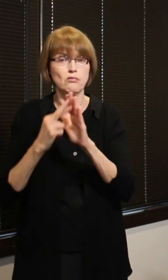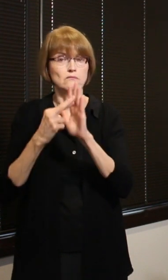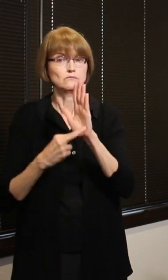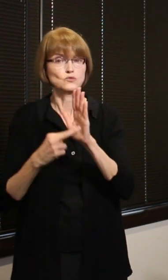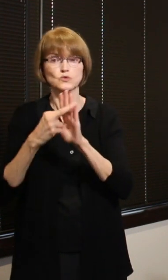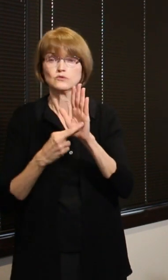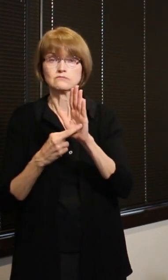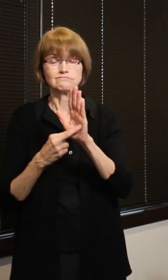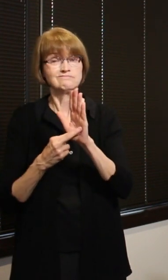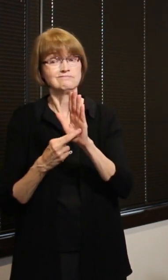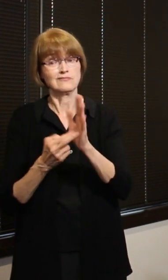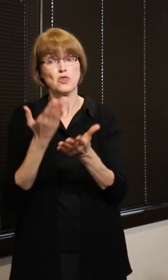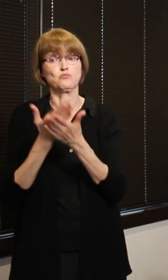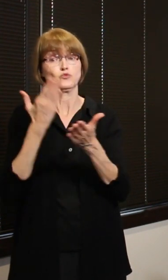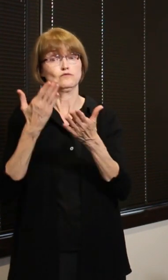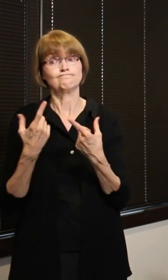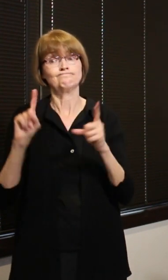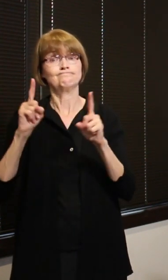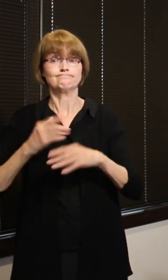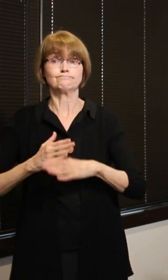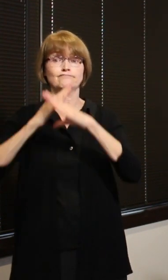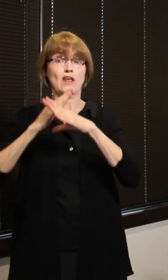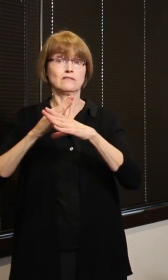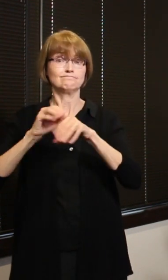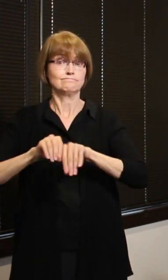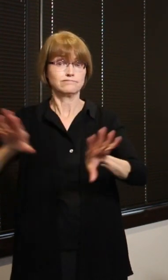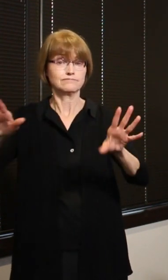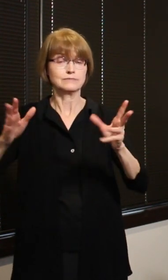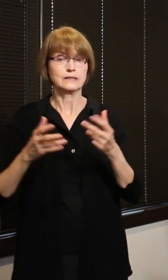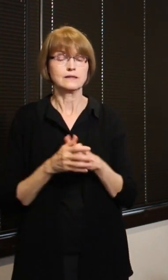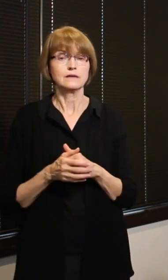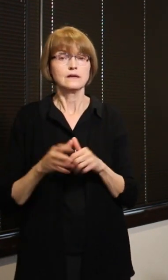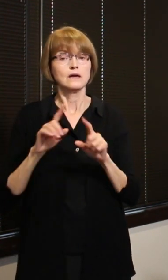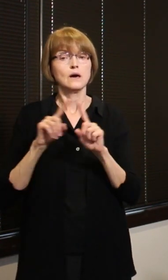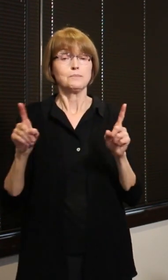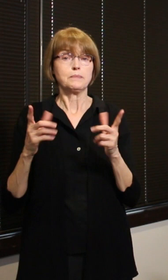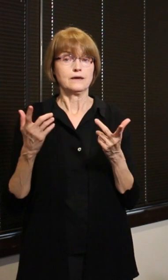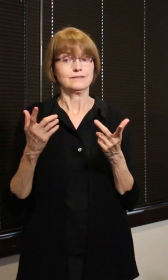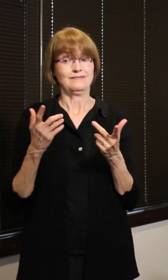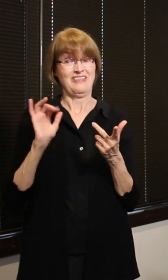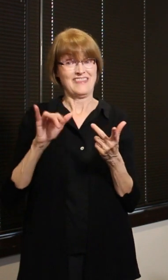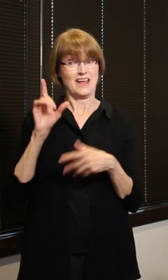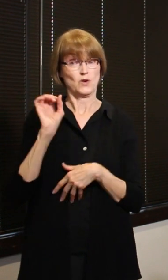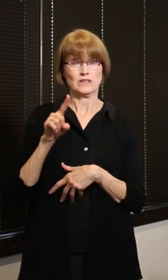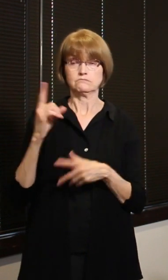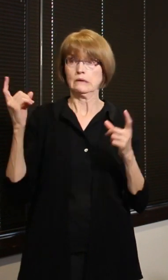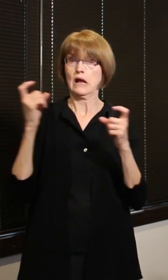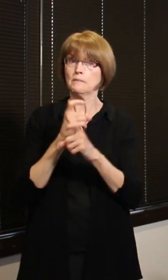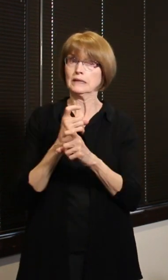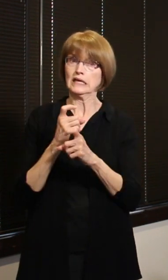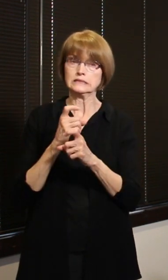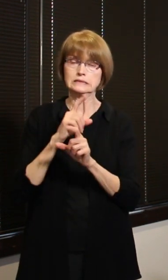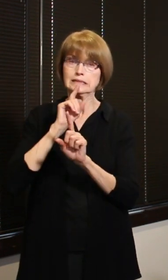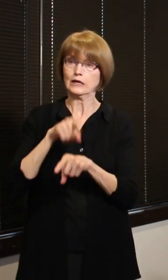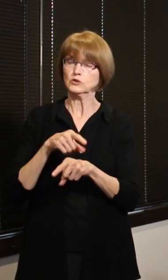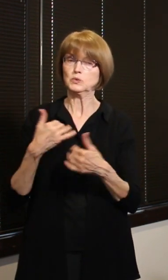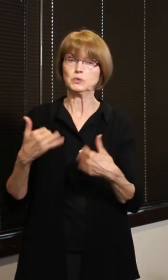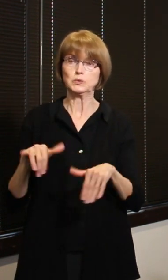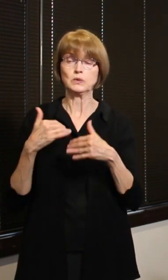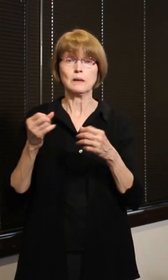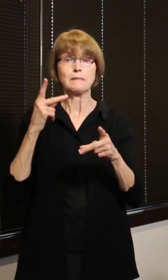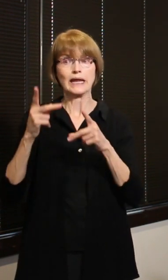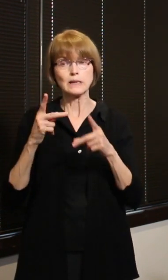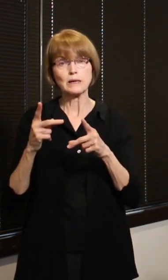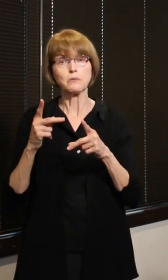those evidence-based practices to prevent transmission. But it's a very complicated question, and I know it's one that a lot of people